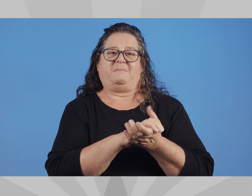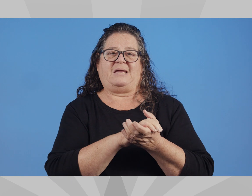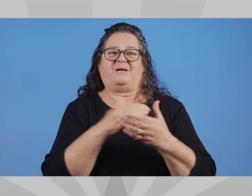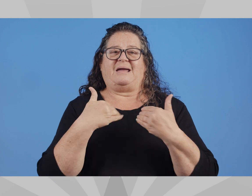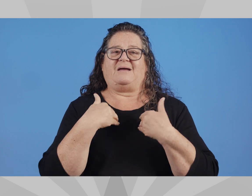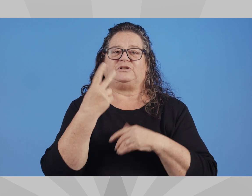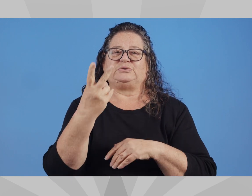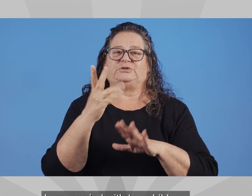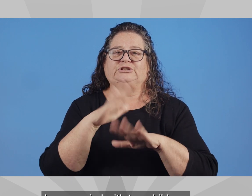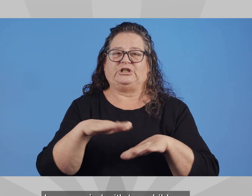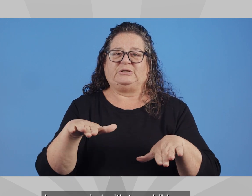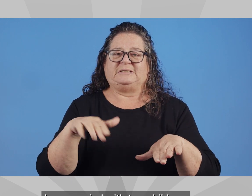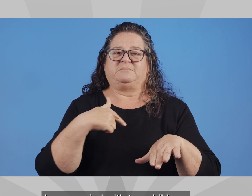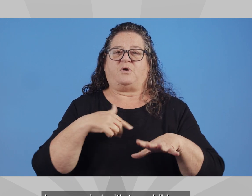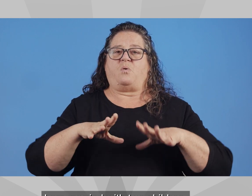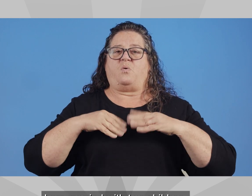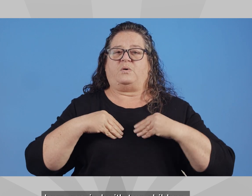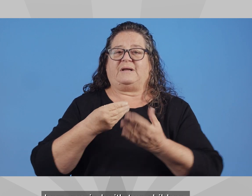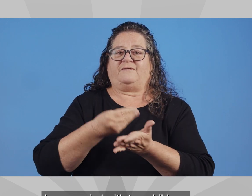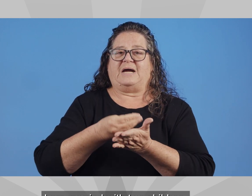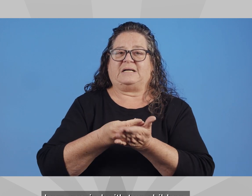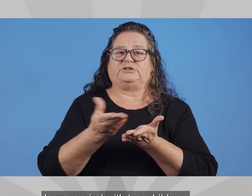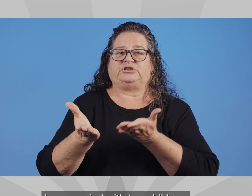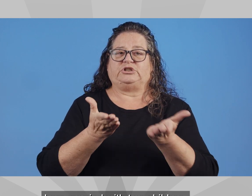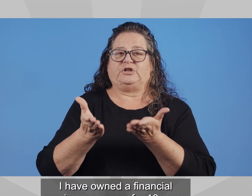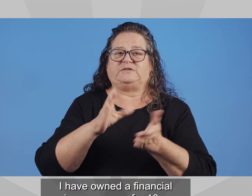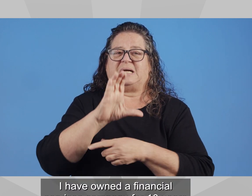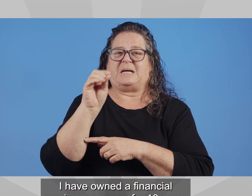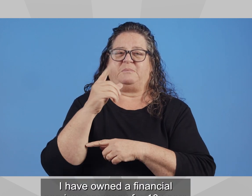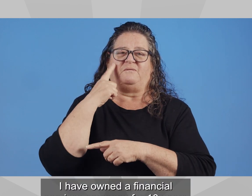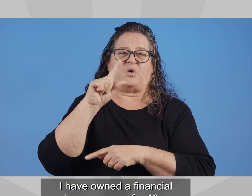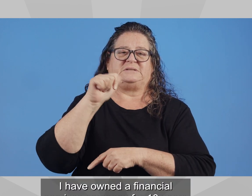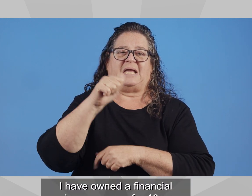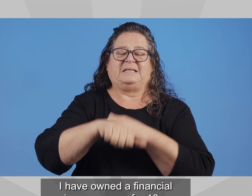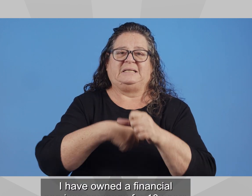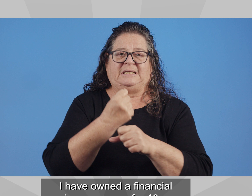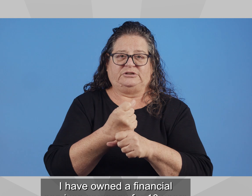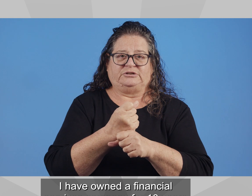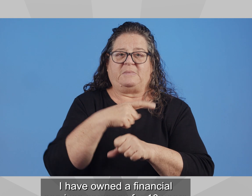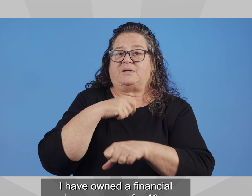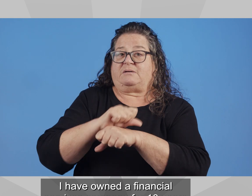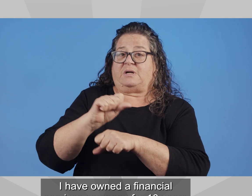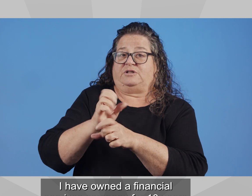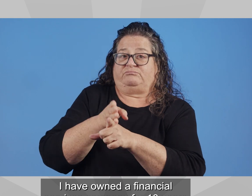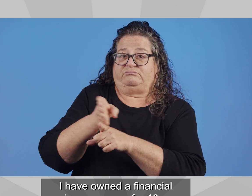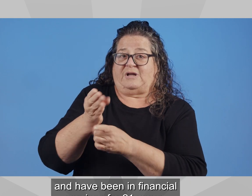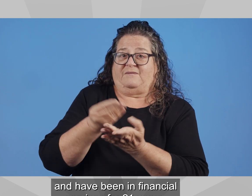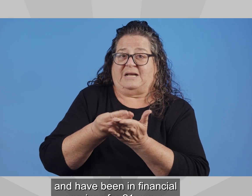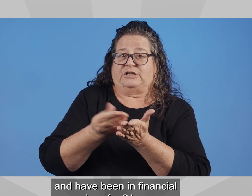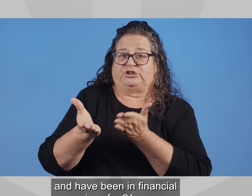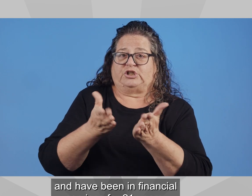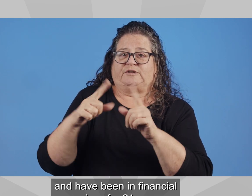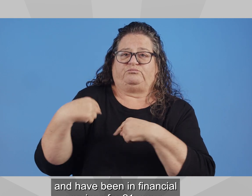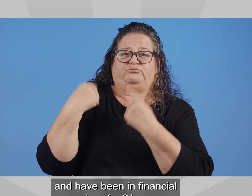Southwest. I'm married with 2 children. I have owned a financial services company for 10 years